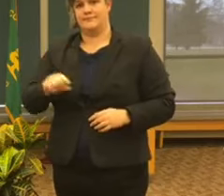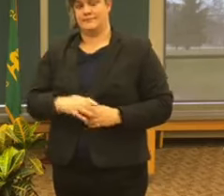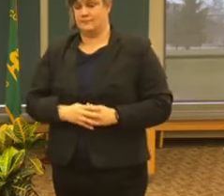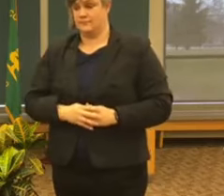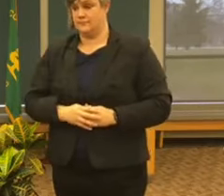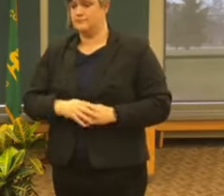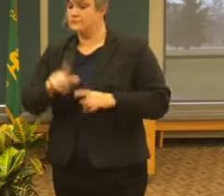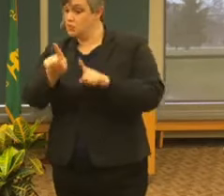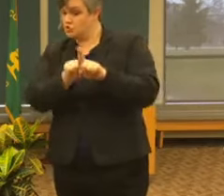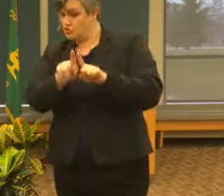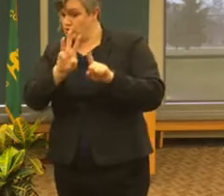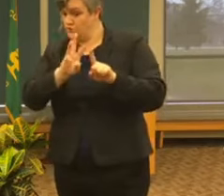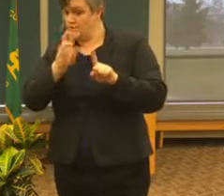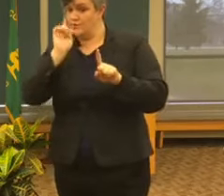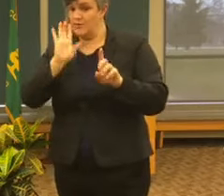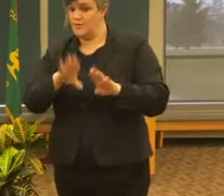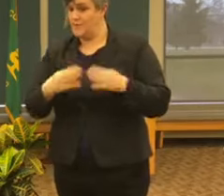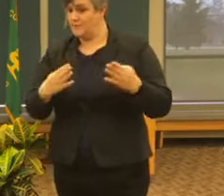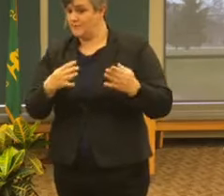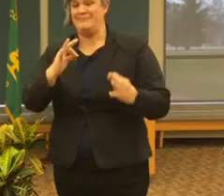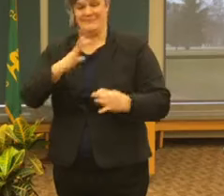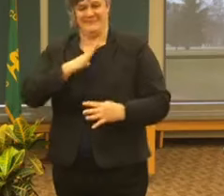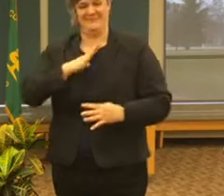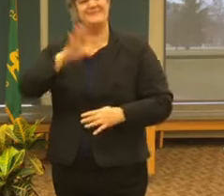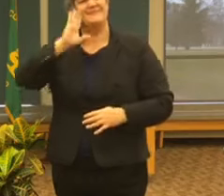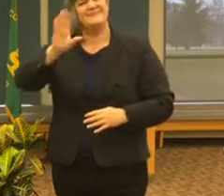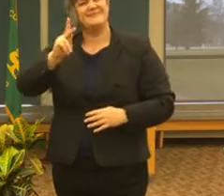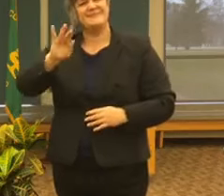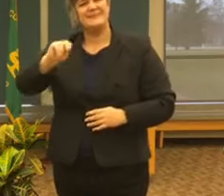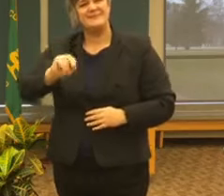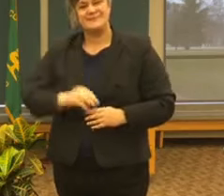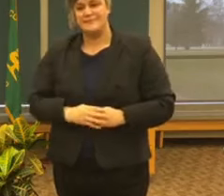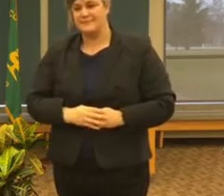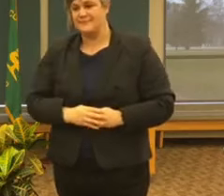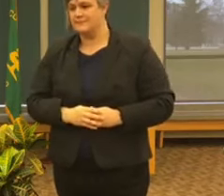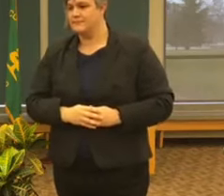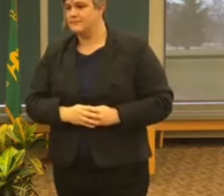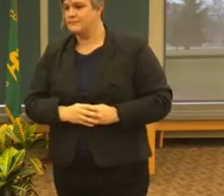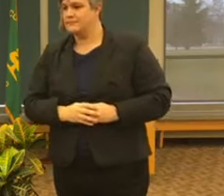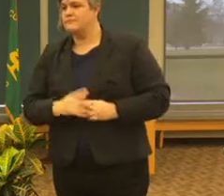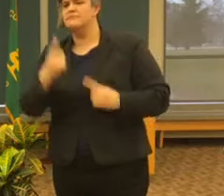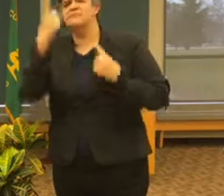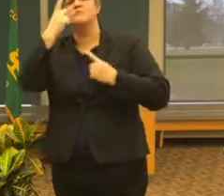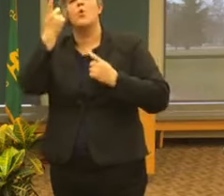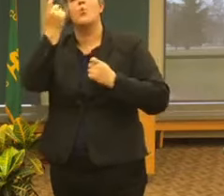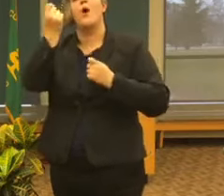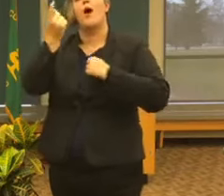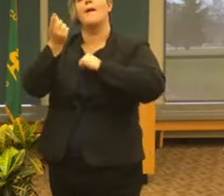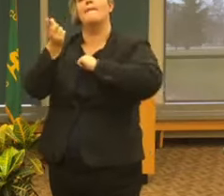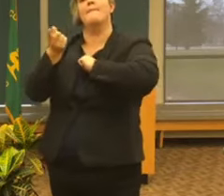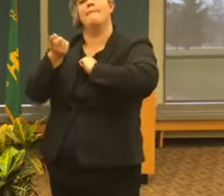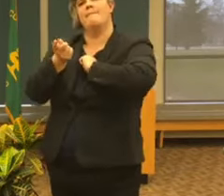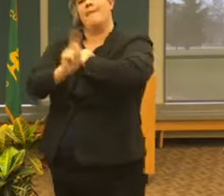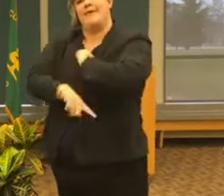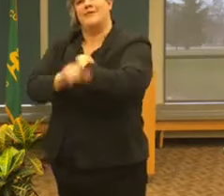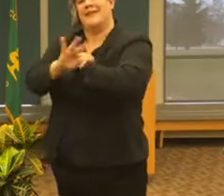If you hit *6, we can... Yeah. Hi, Kim. What the penalties are for not following